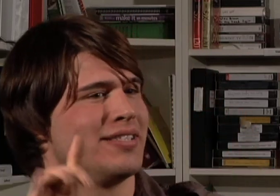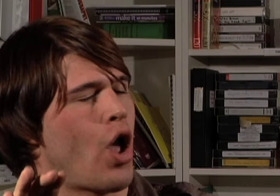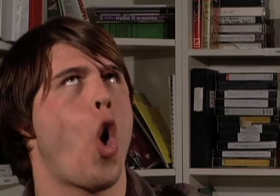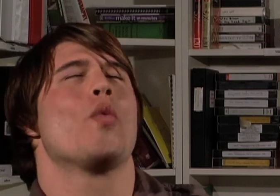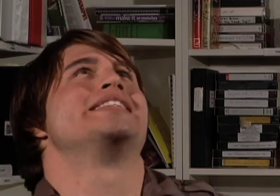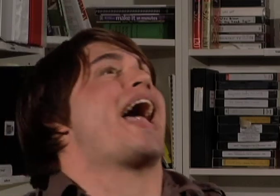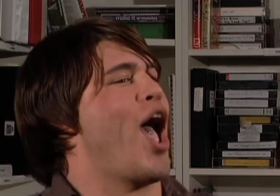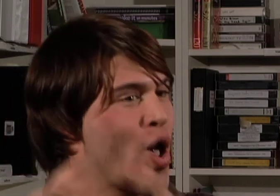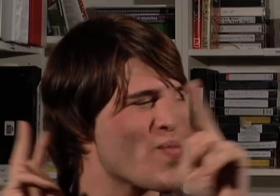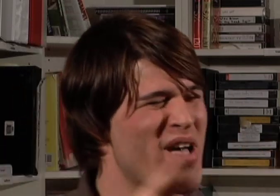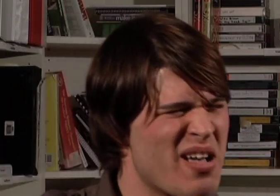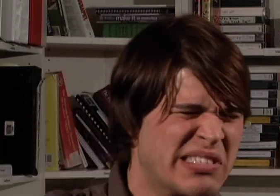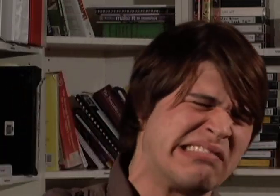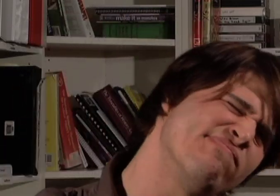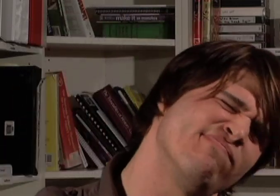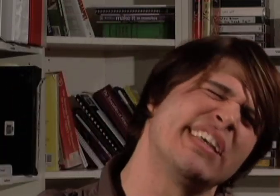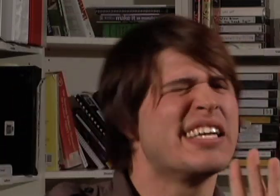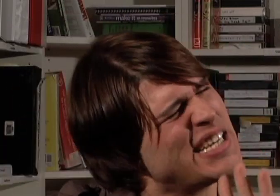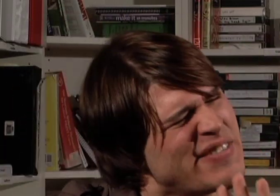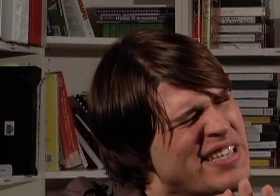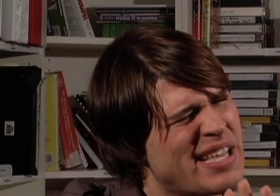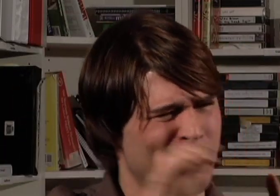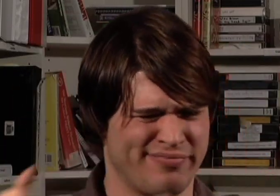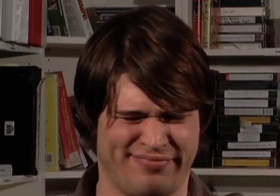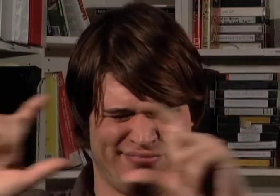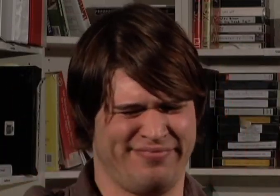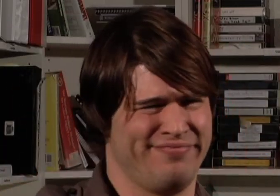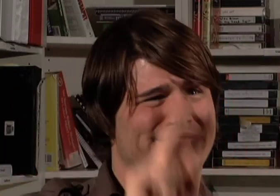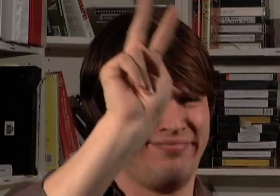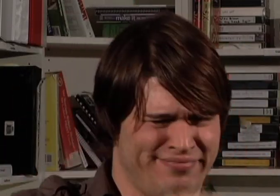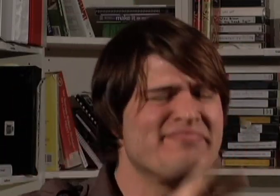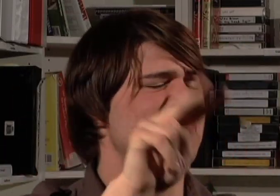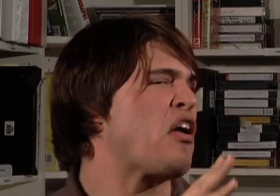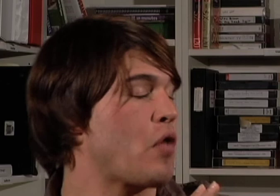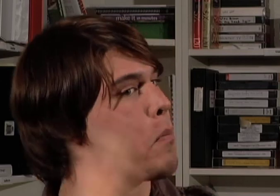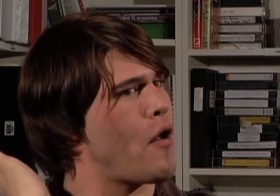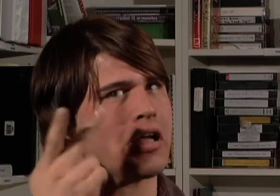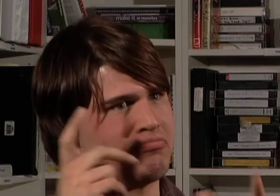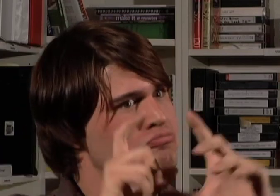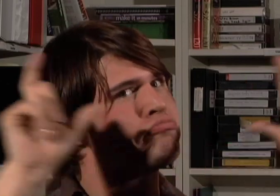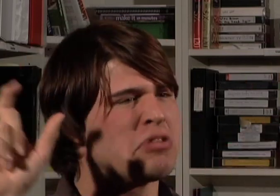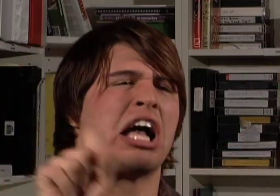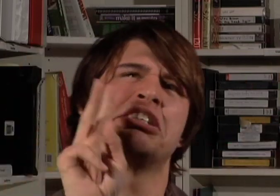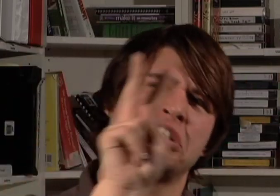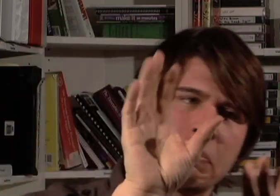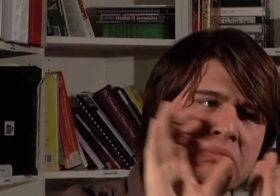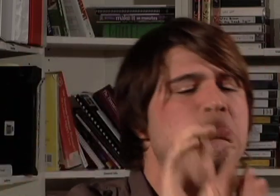caption. And then they set up RWCD, but then the barrier is that it's just a